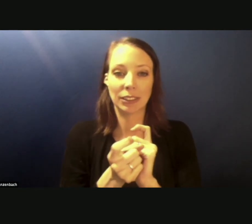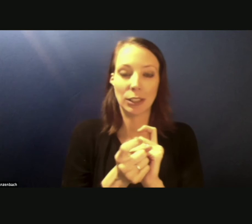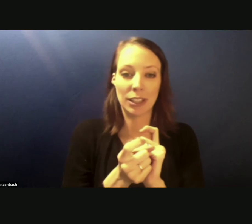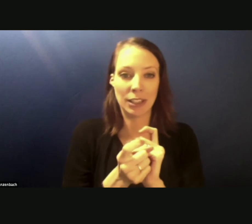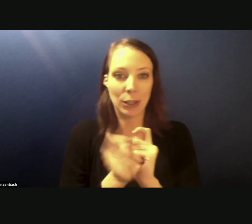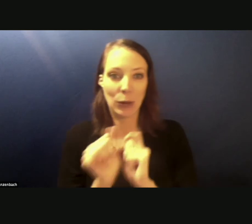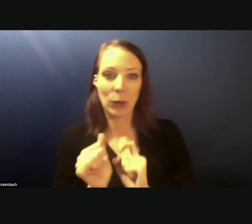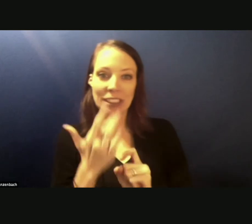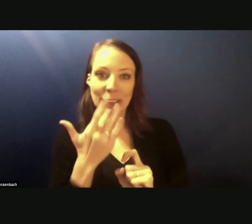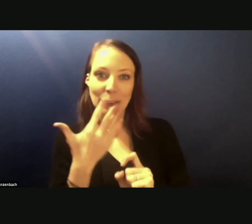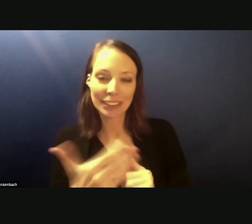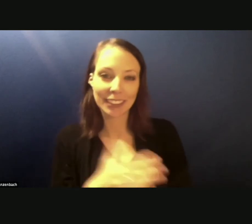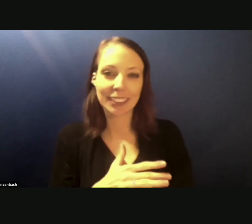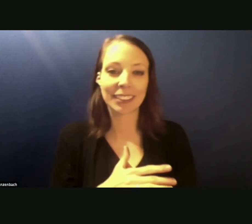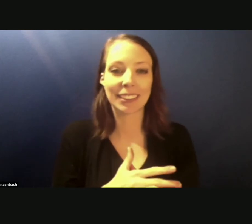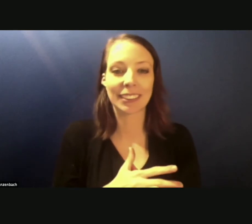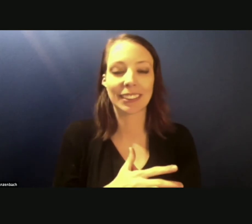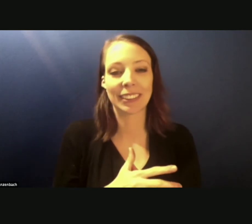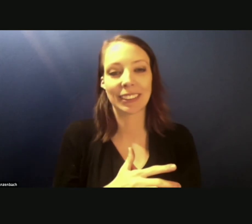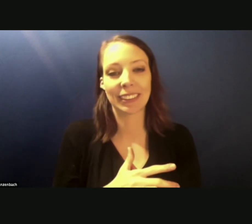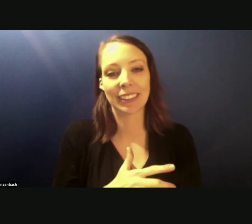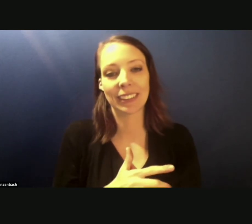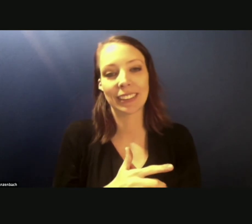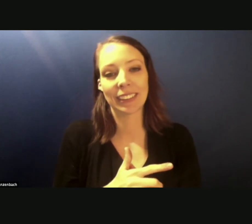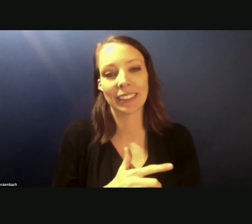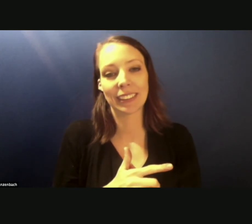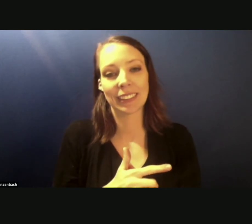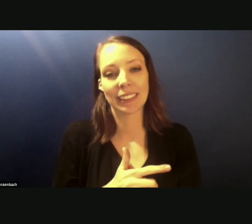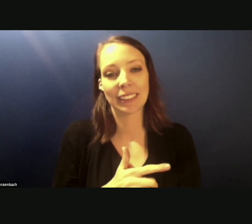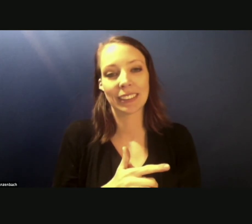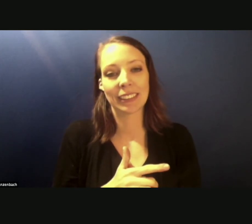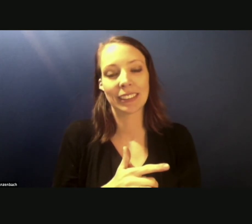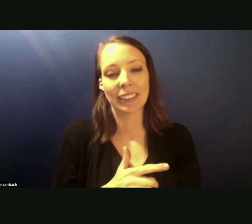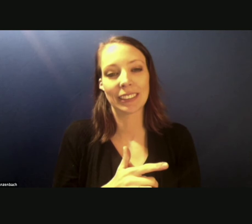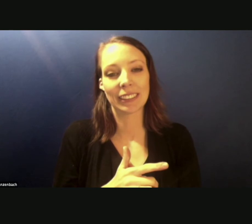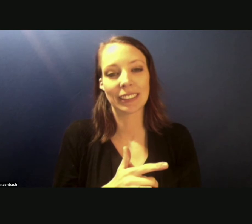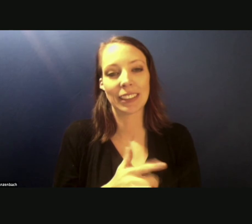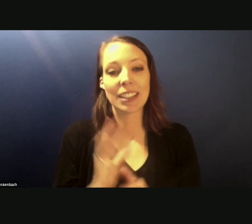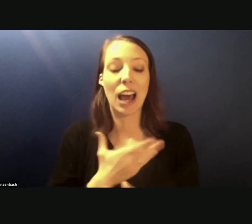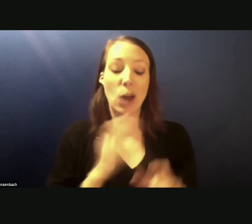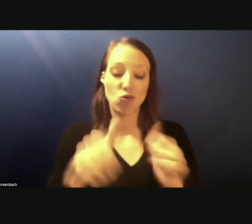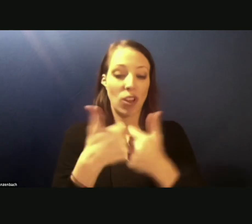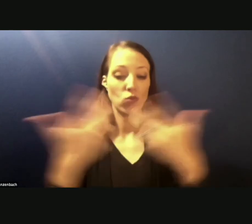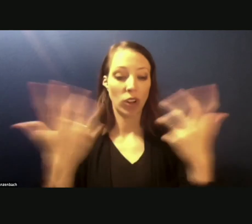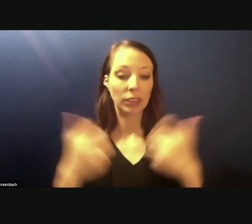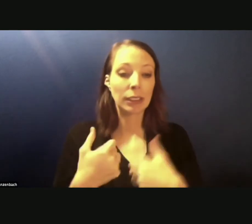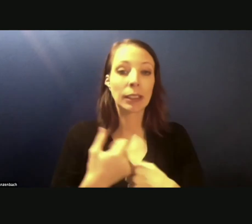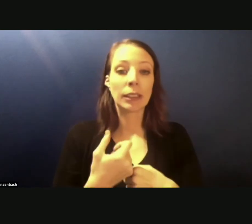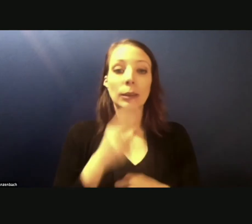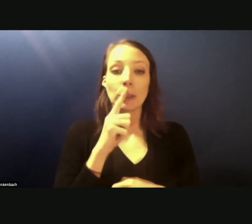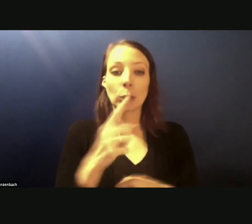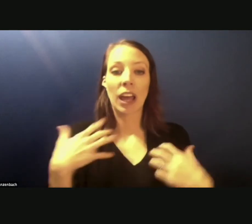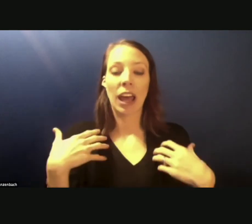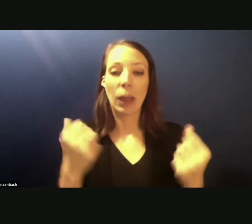that's good. So that's what I like to do. I think that's our main challenge is to make healthy food